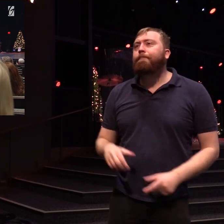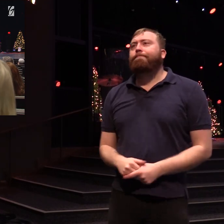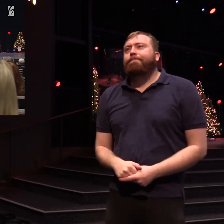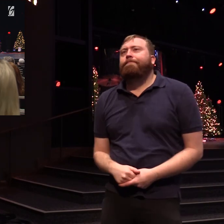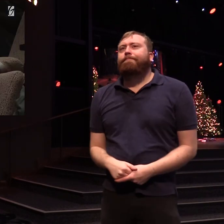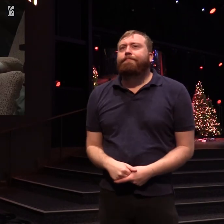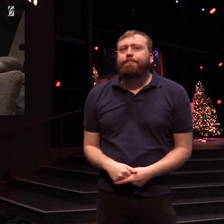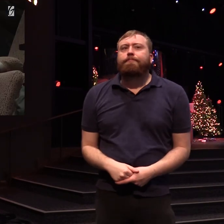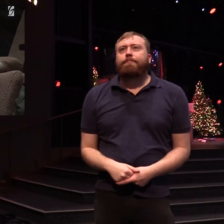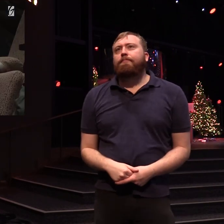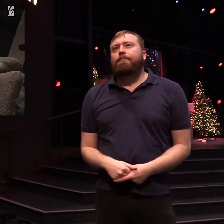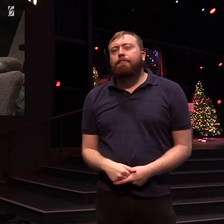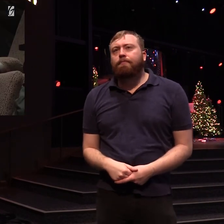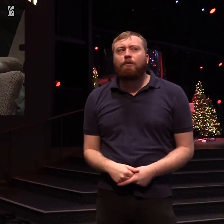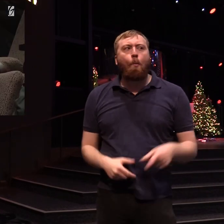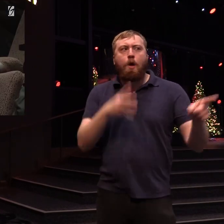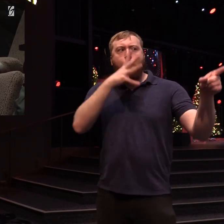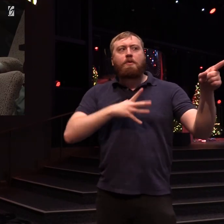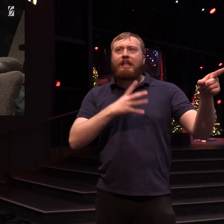Will you?